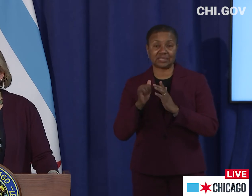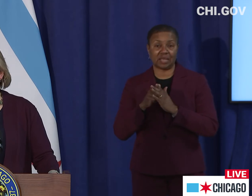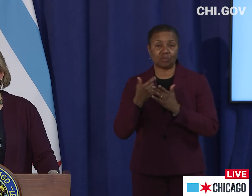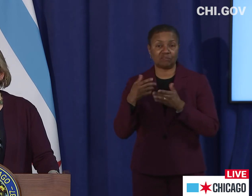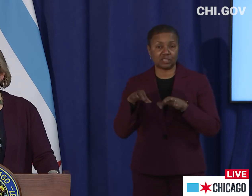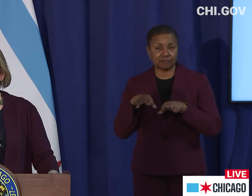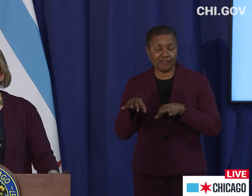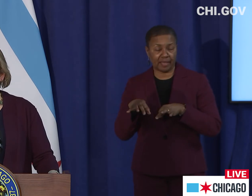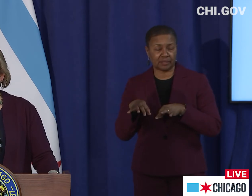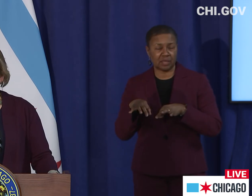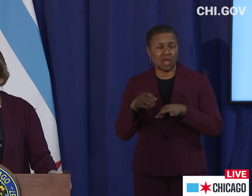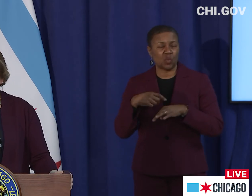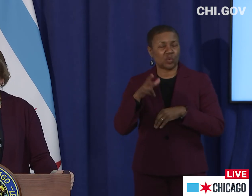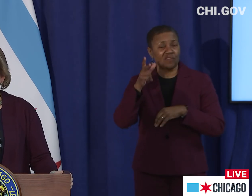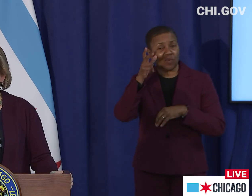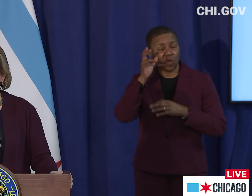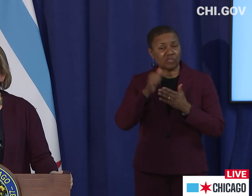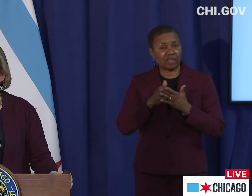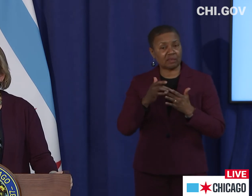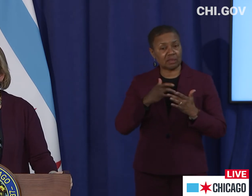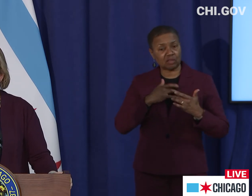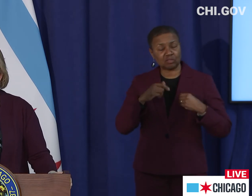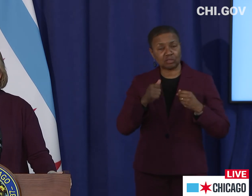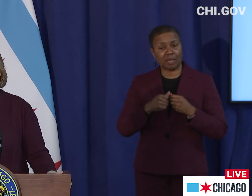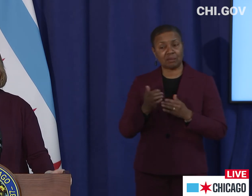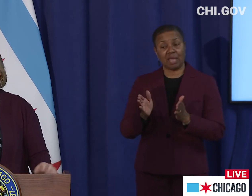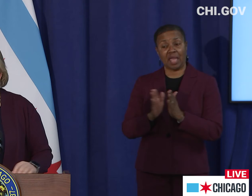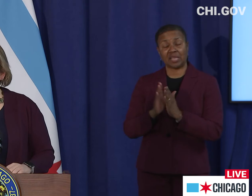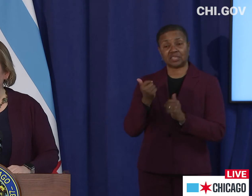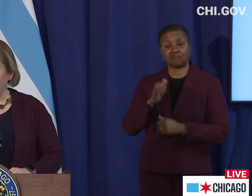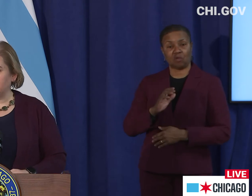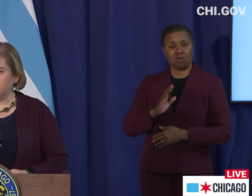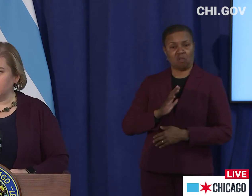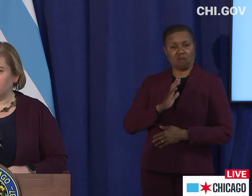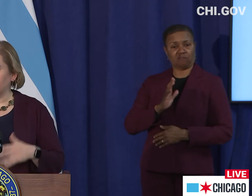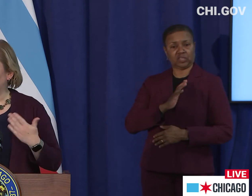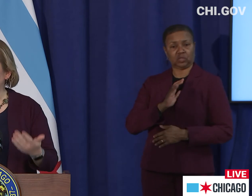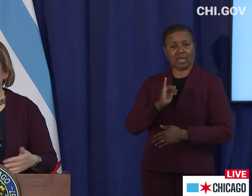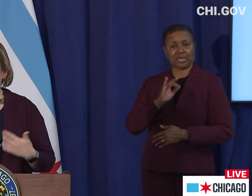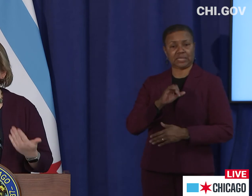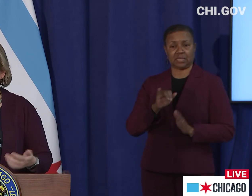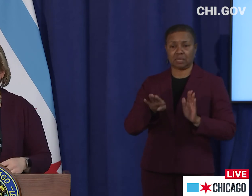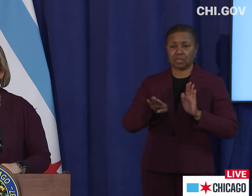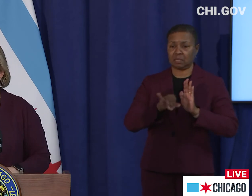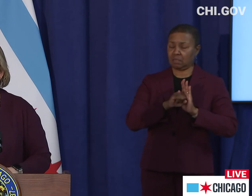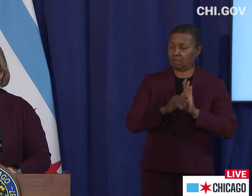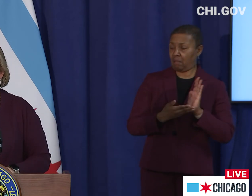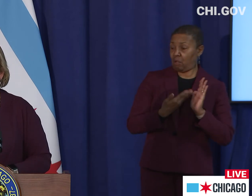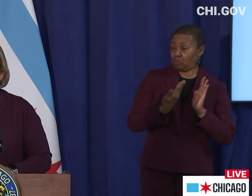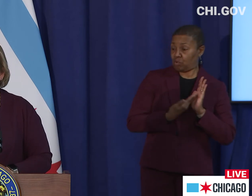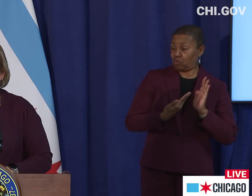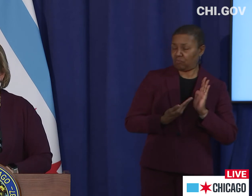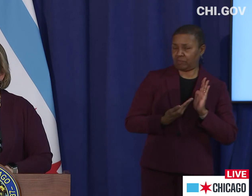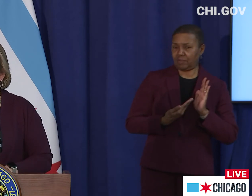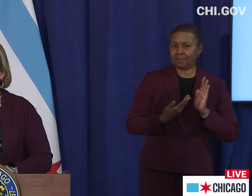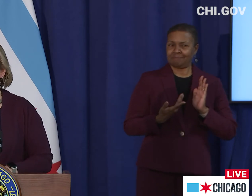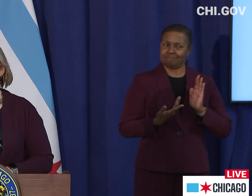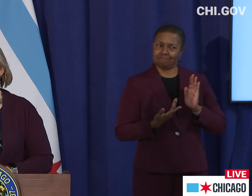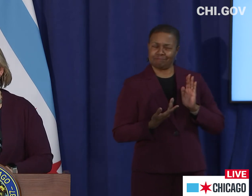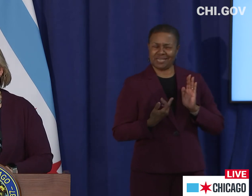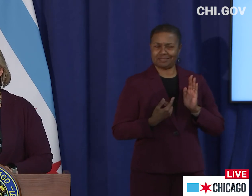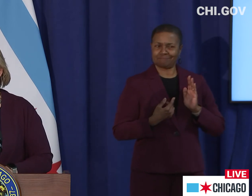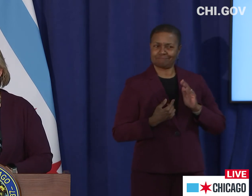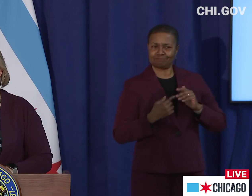We've heard loud and clear that there are concerns about asking for official identification related to immigration and other reasons, but we